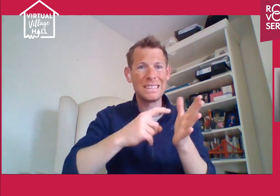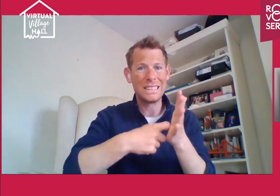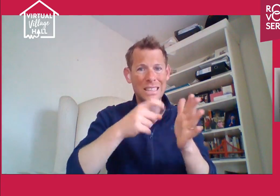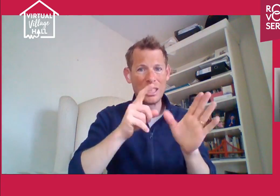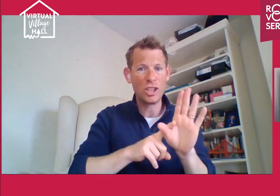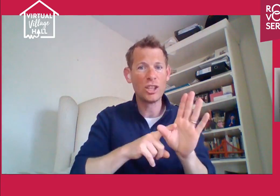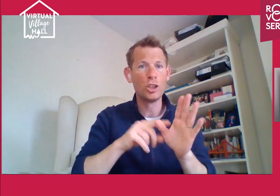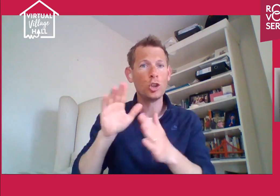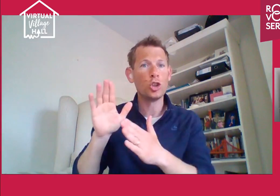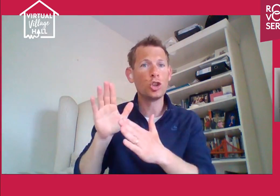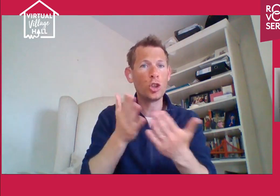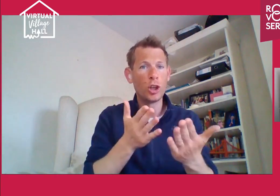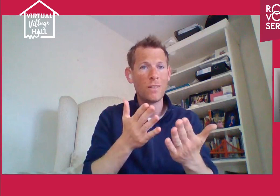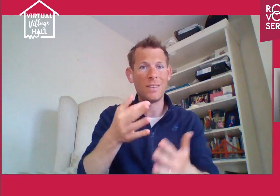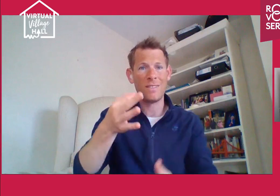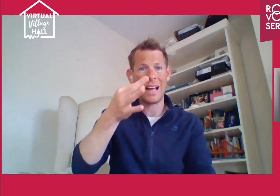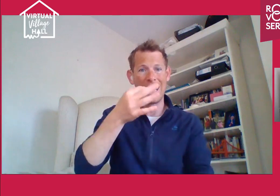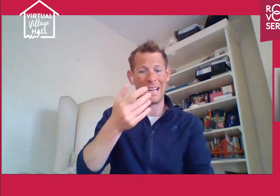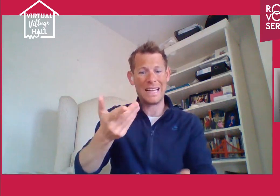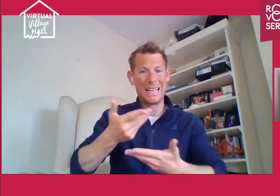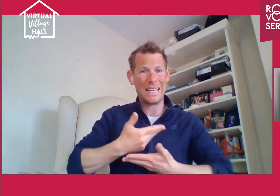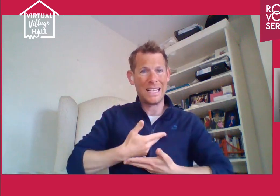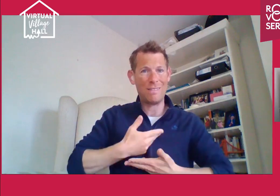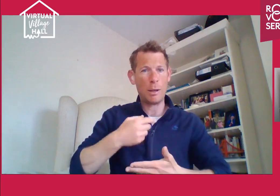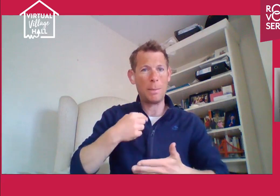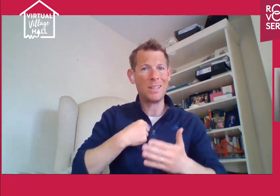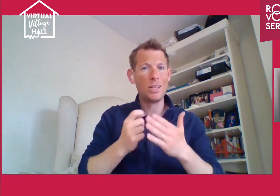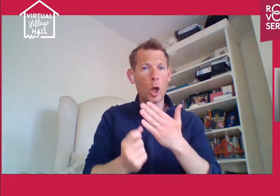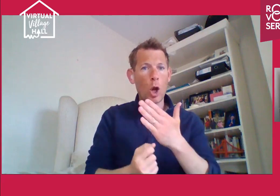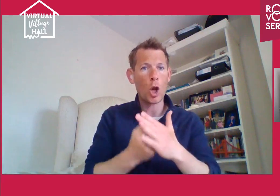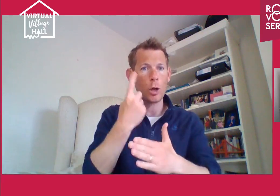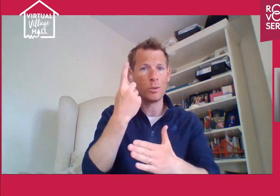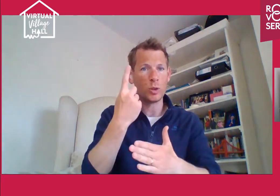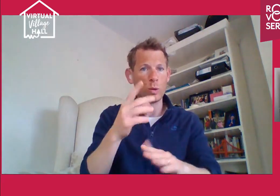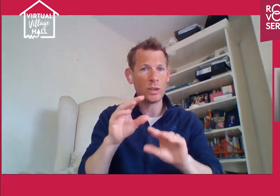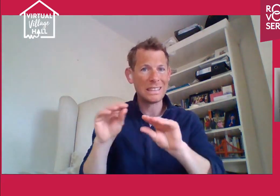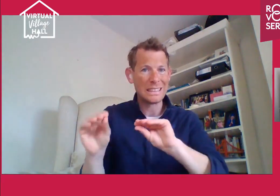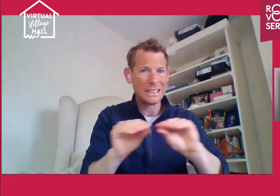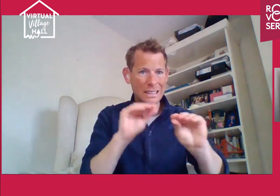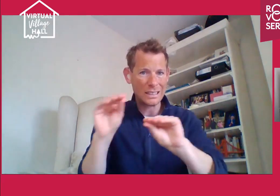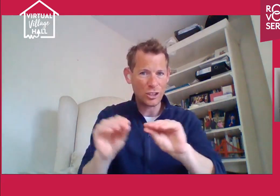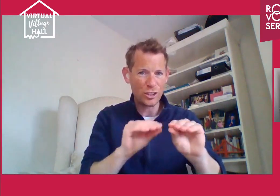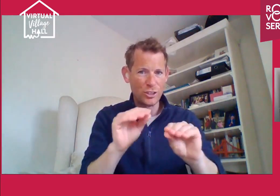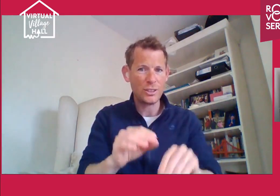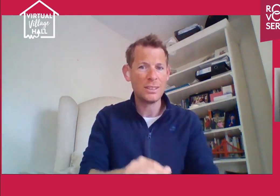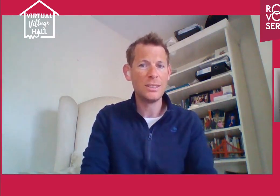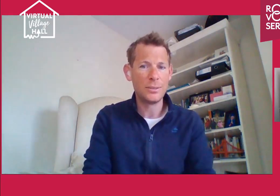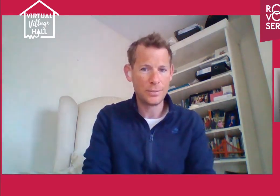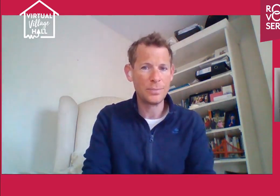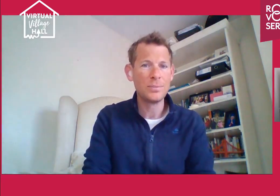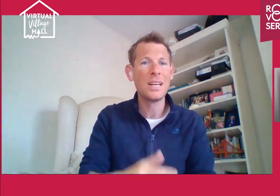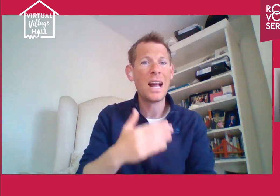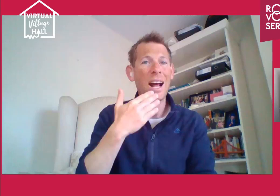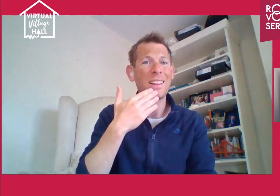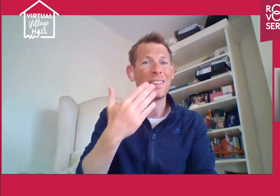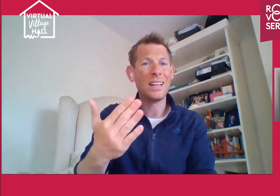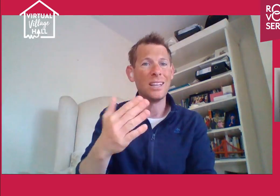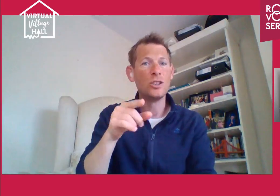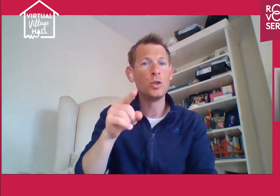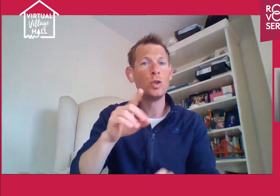And thank you so much for the volunteer service, for giving me this opportunity, for teaching you all.